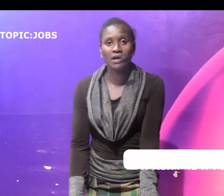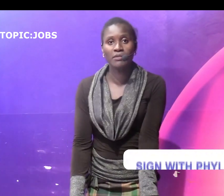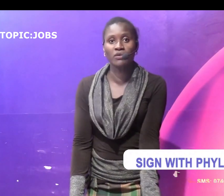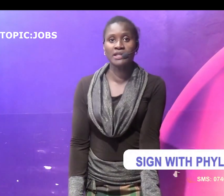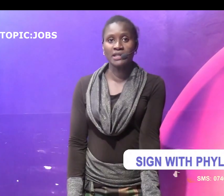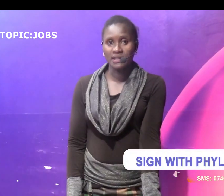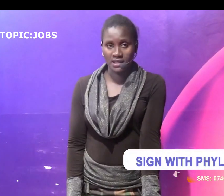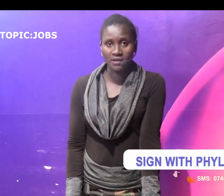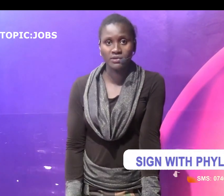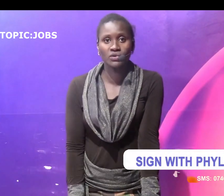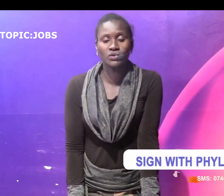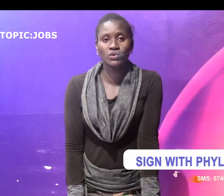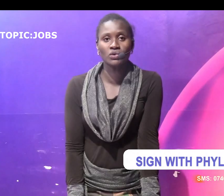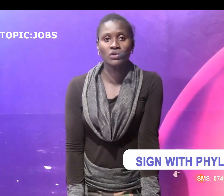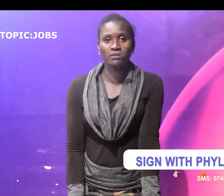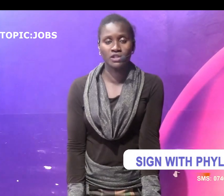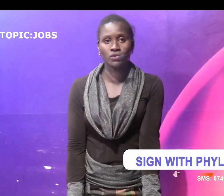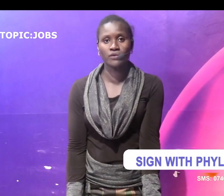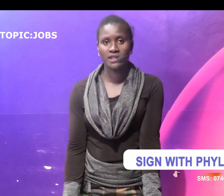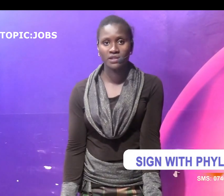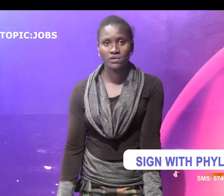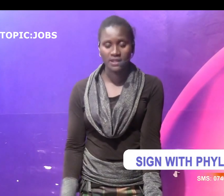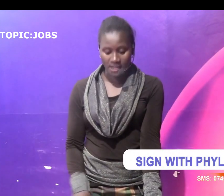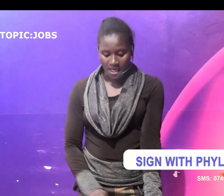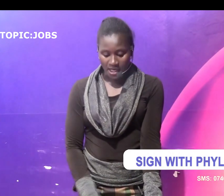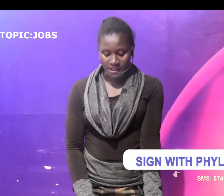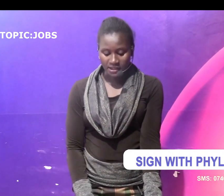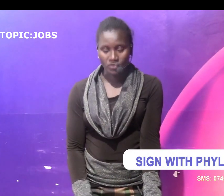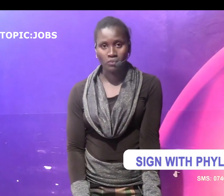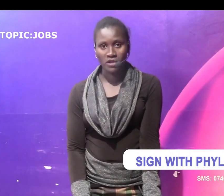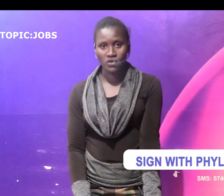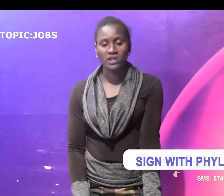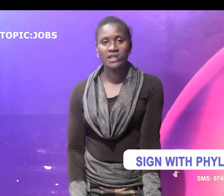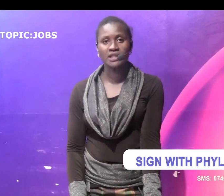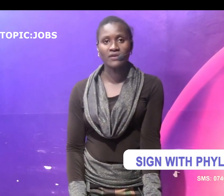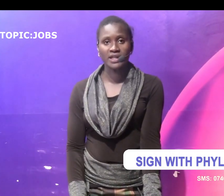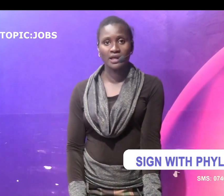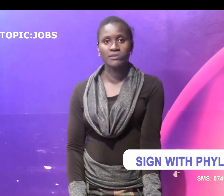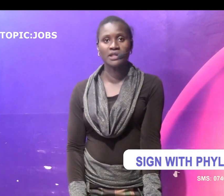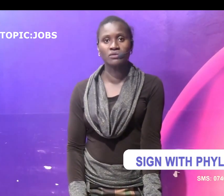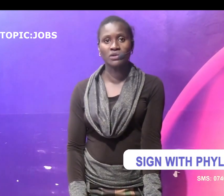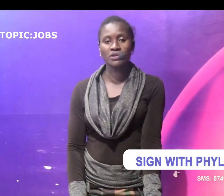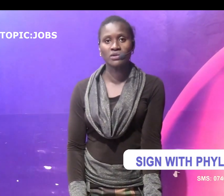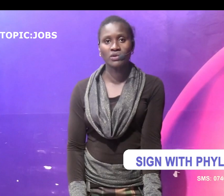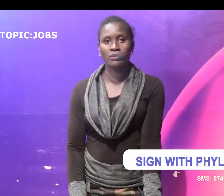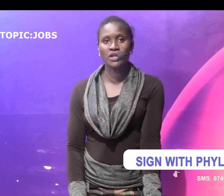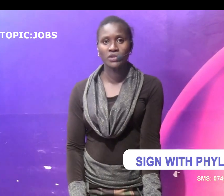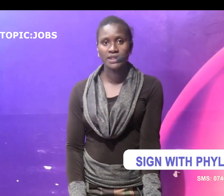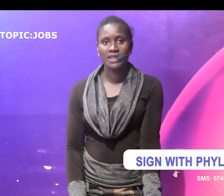with same season 2 on part 2 of the seasons, that is occupation and different terms that we use on occupations